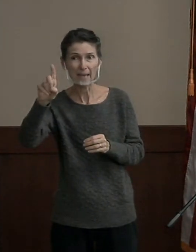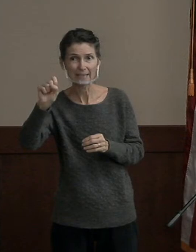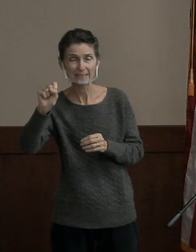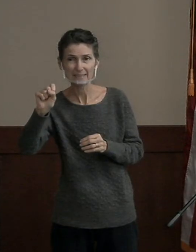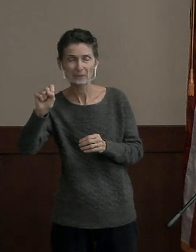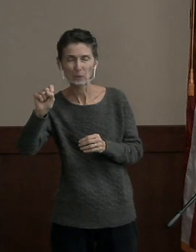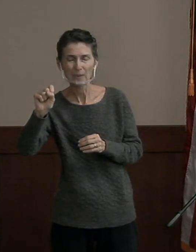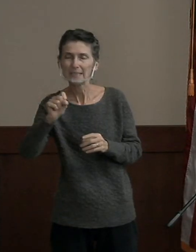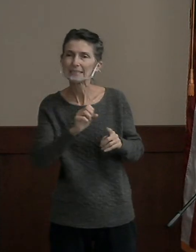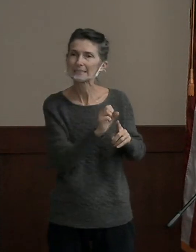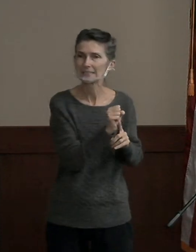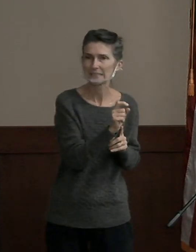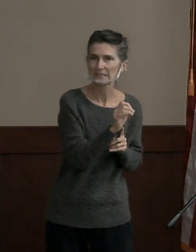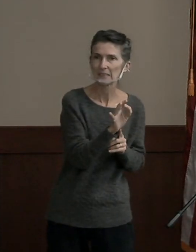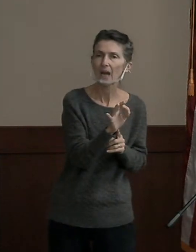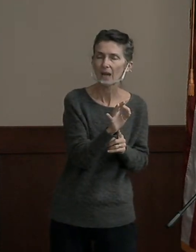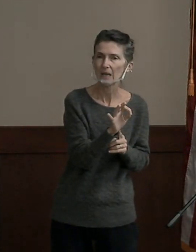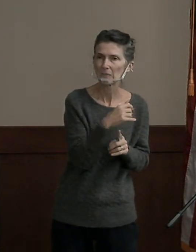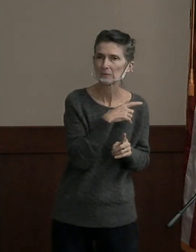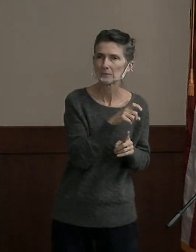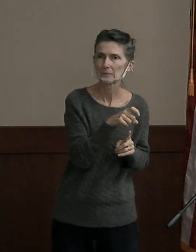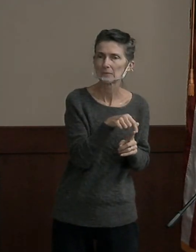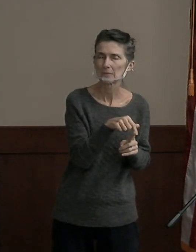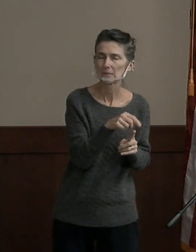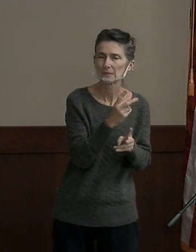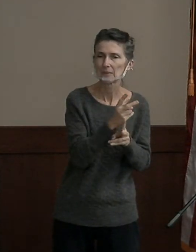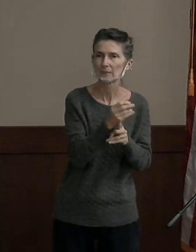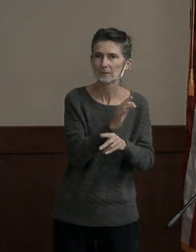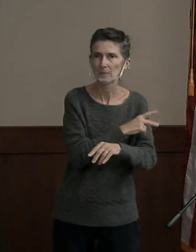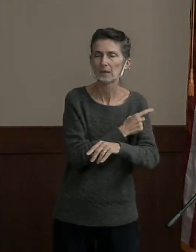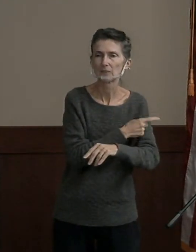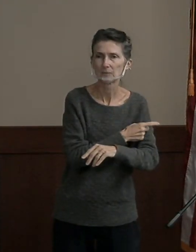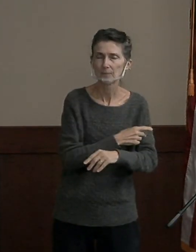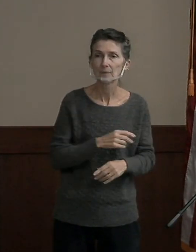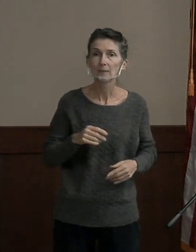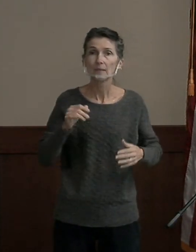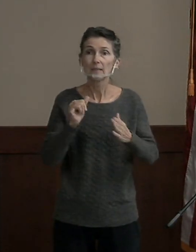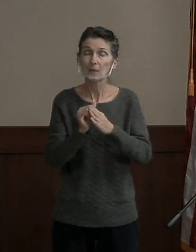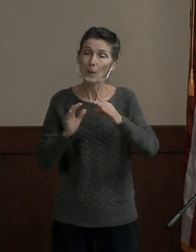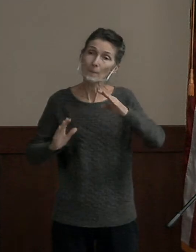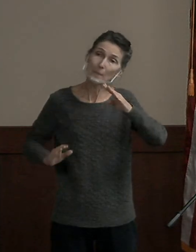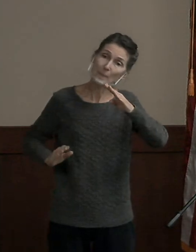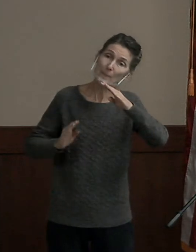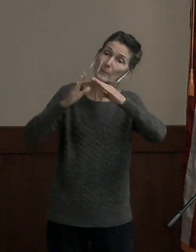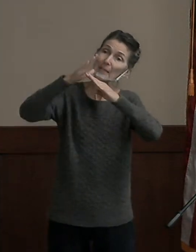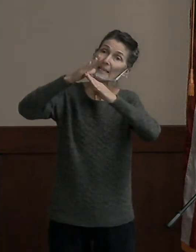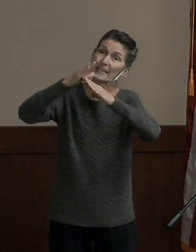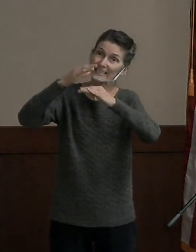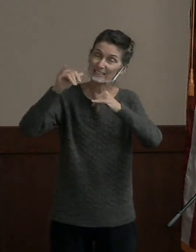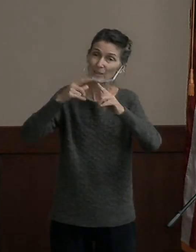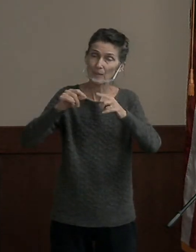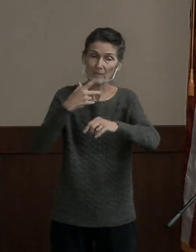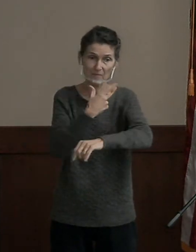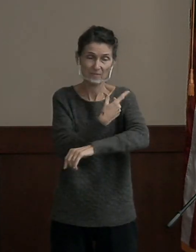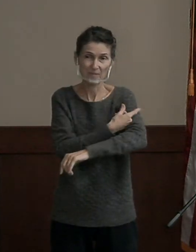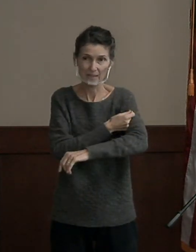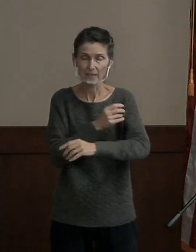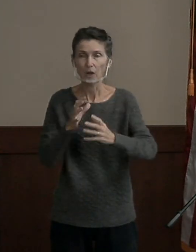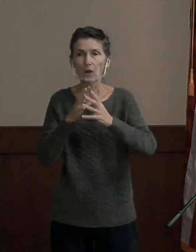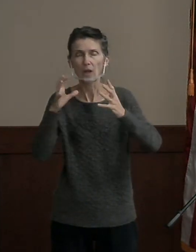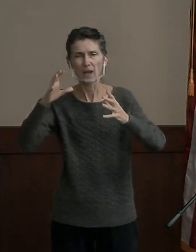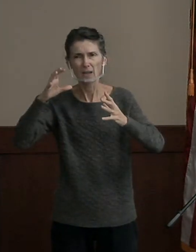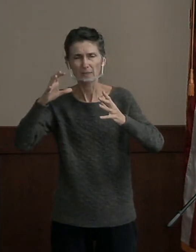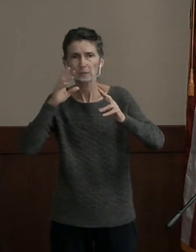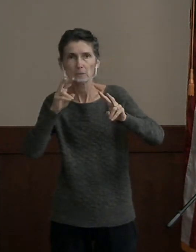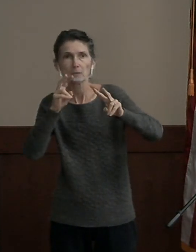having the staff to take care of all the patients in our community. The peak is still coming. The vaccine is coming, and there's tremendous